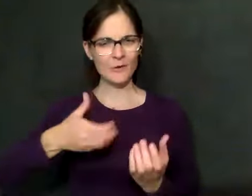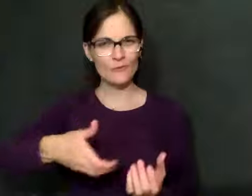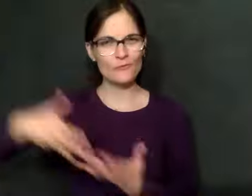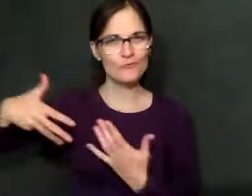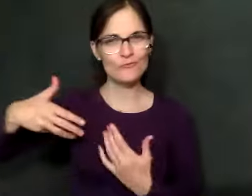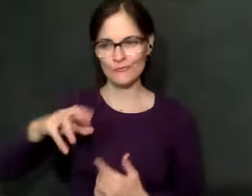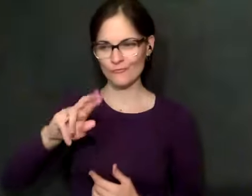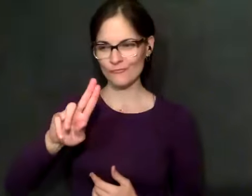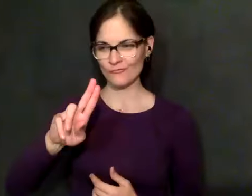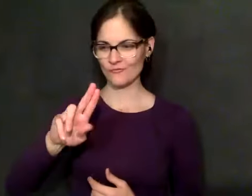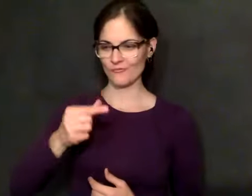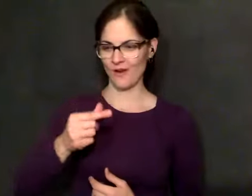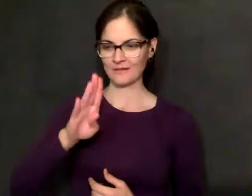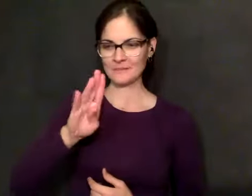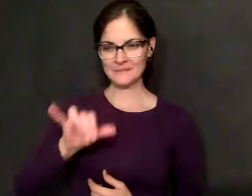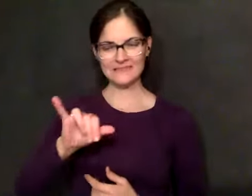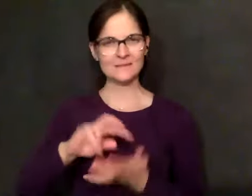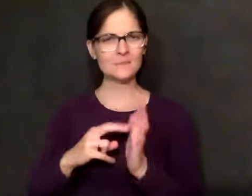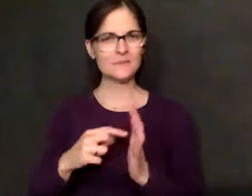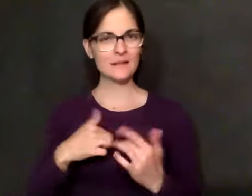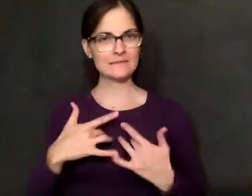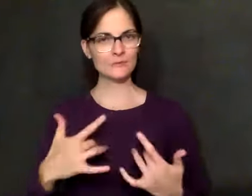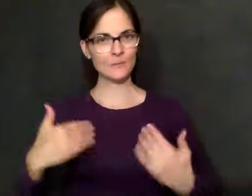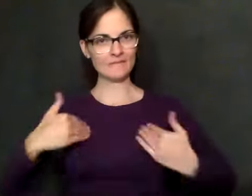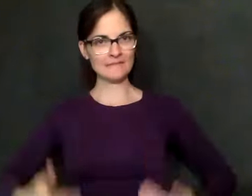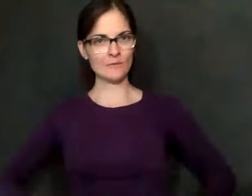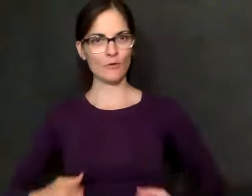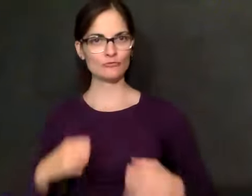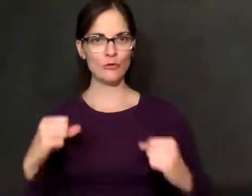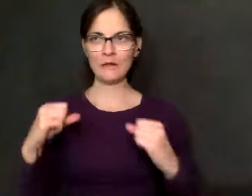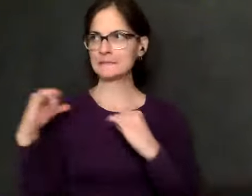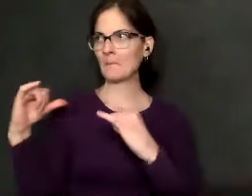and I could stand my own in that physical sense with others,